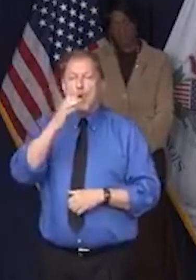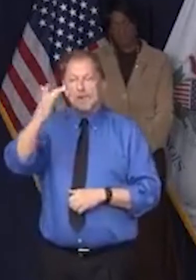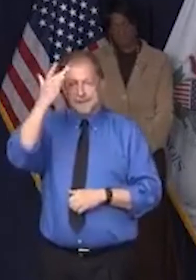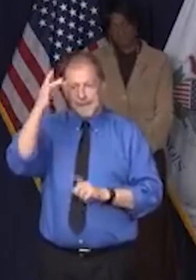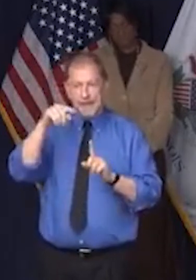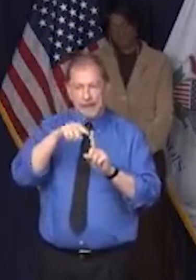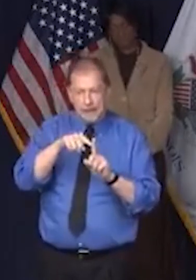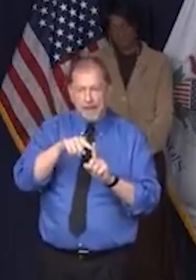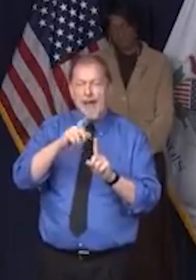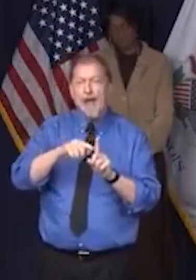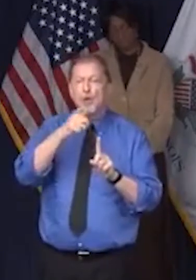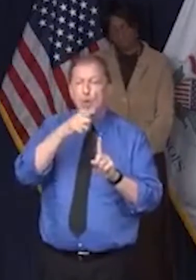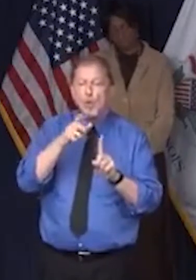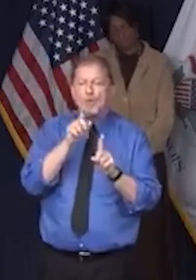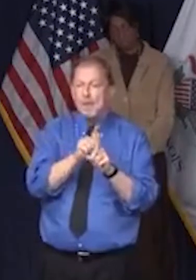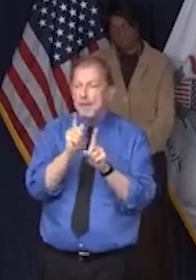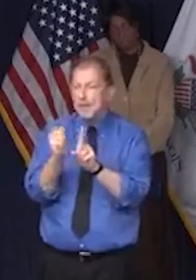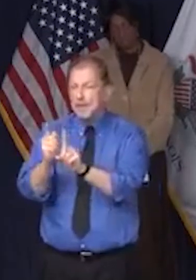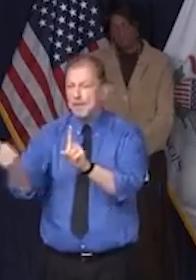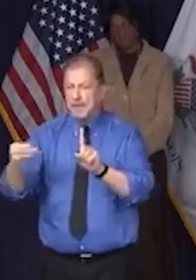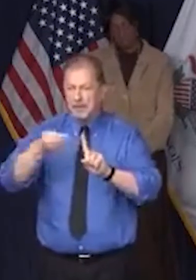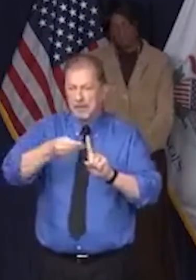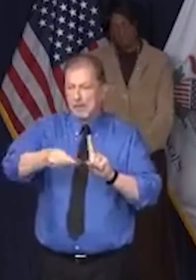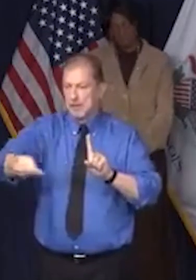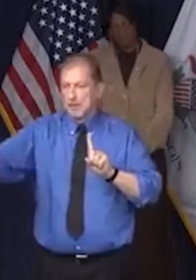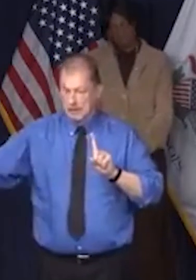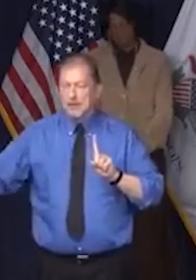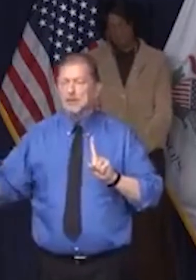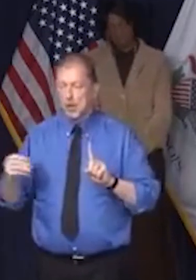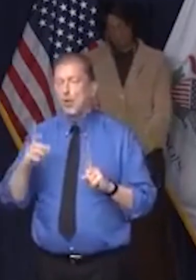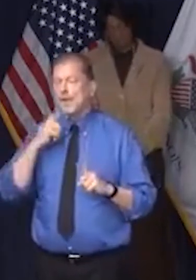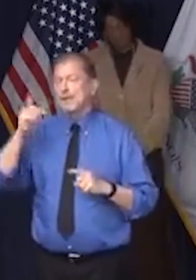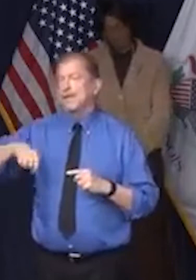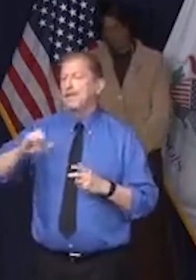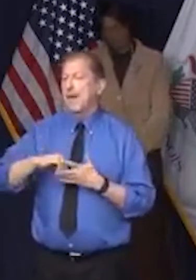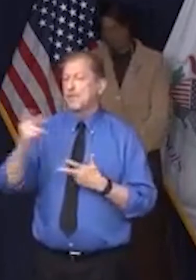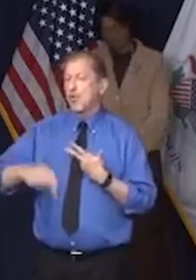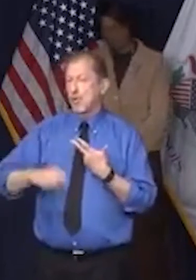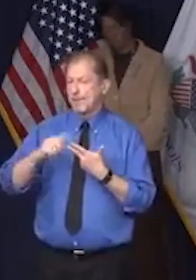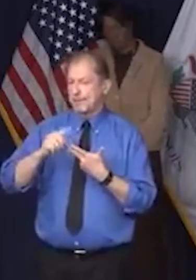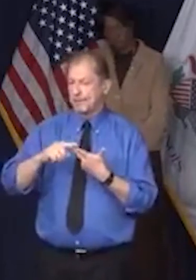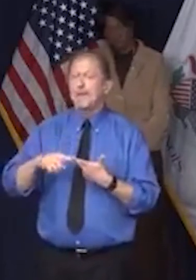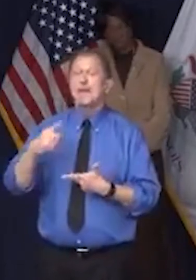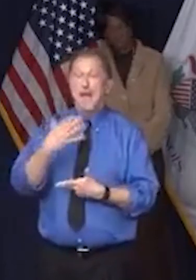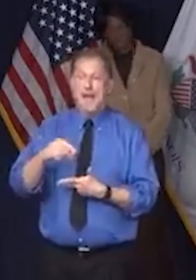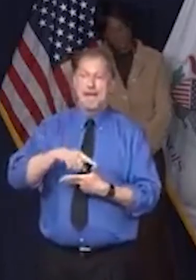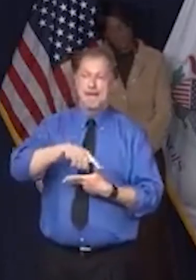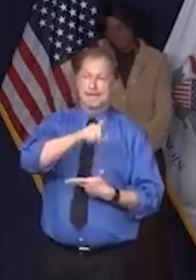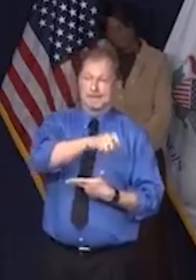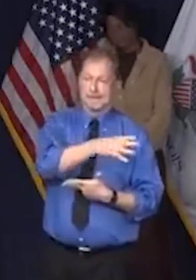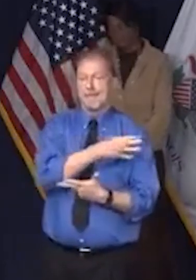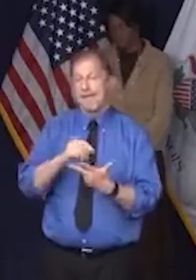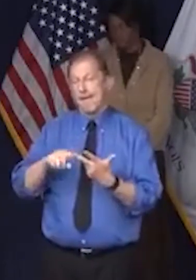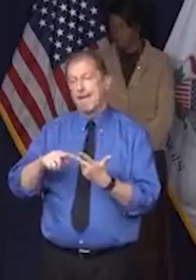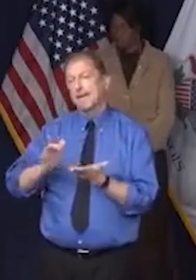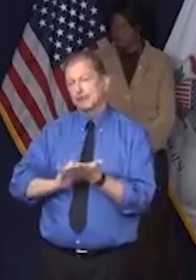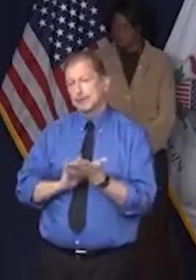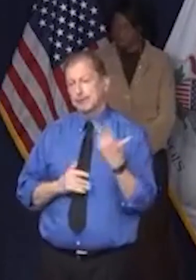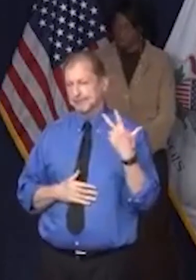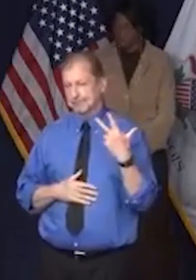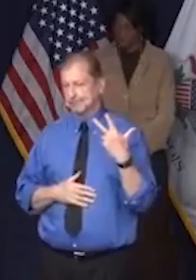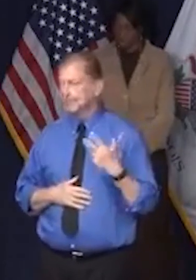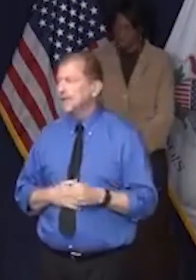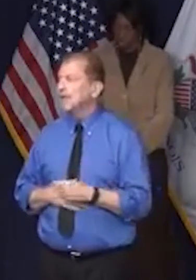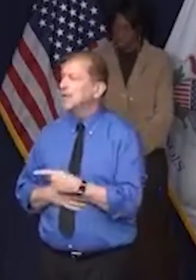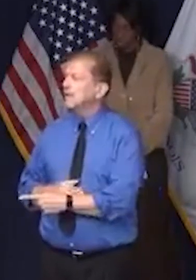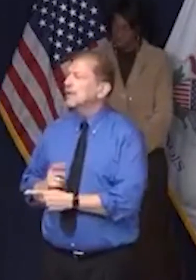that we're in today, along with, as I've always said, testing and, of course, a treatment. This is from Jamie Monks